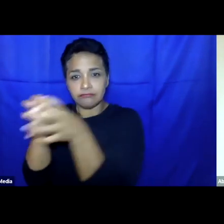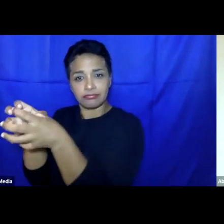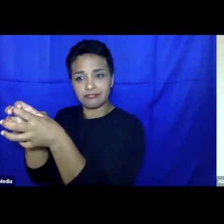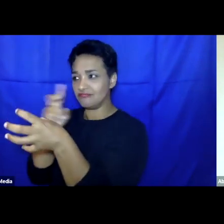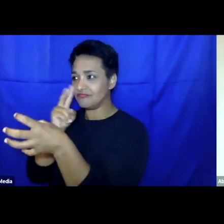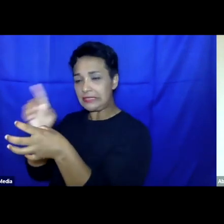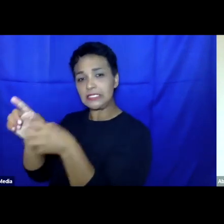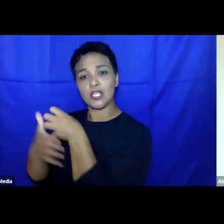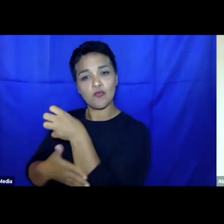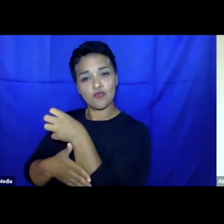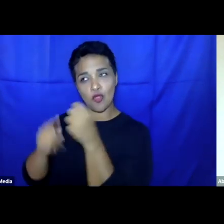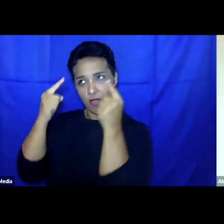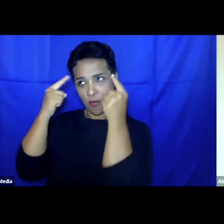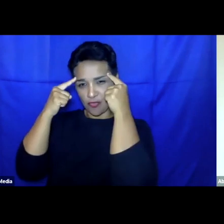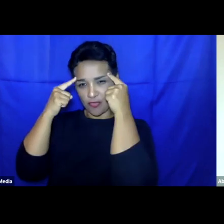in his mind that,